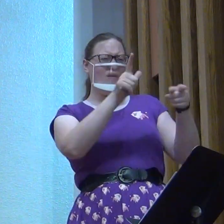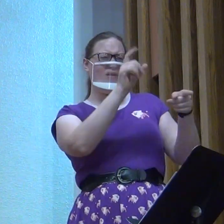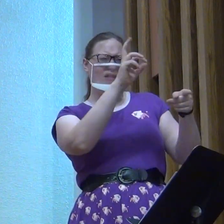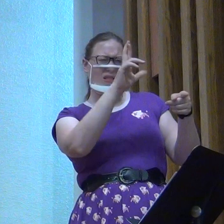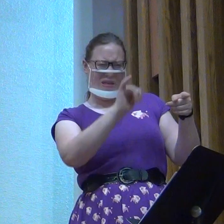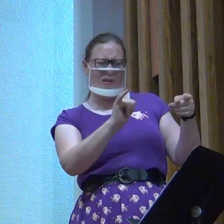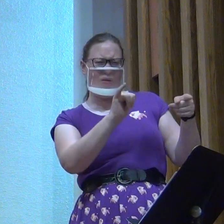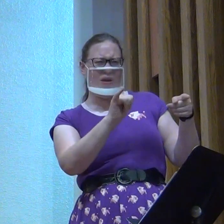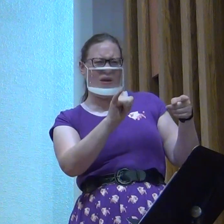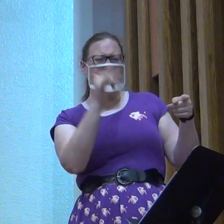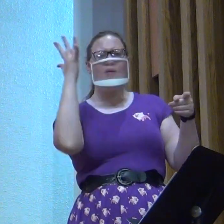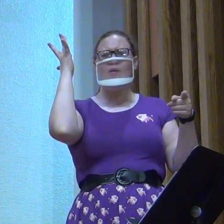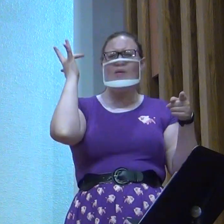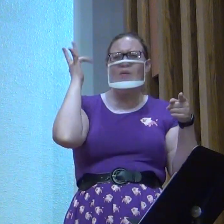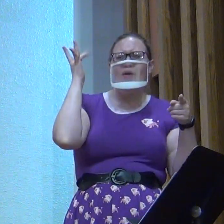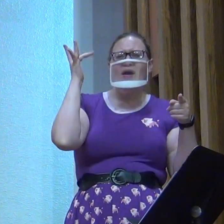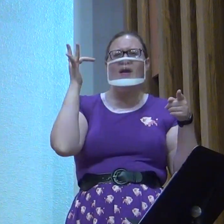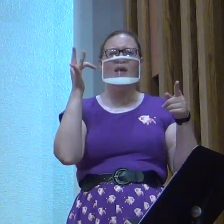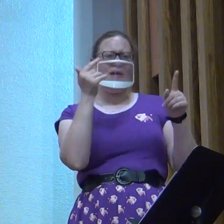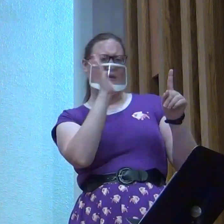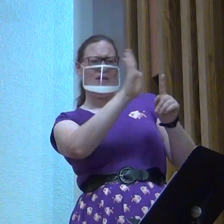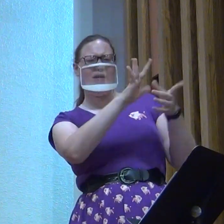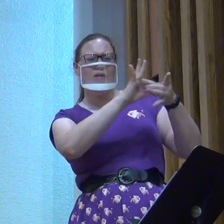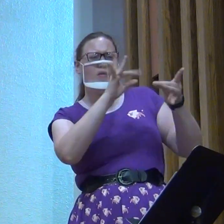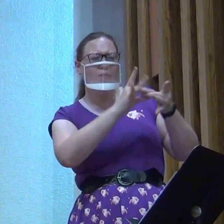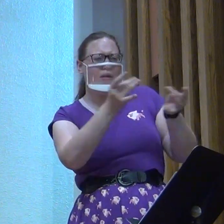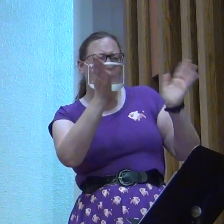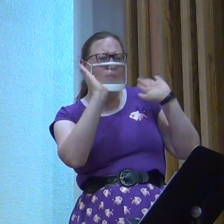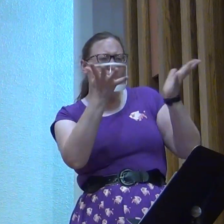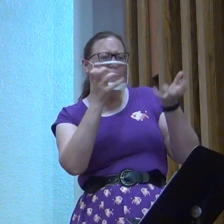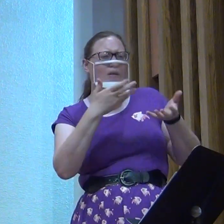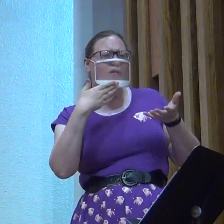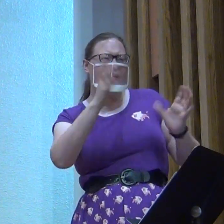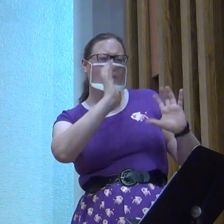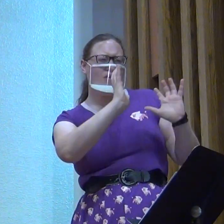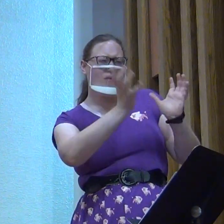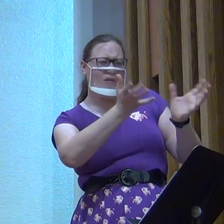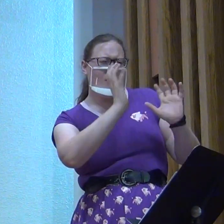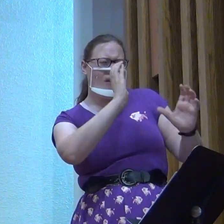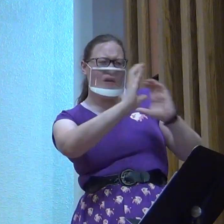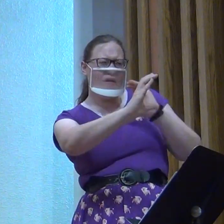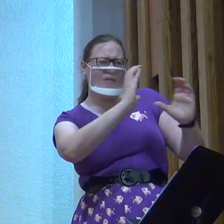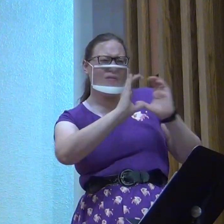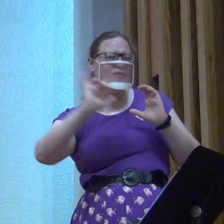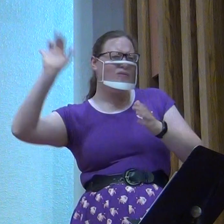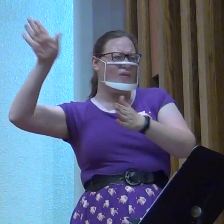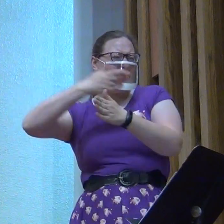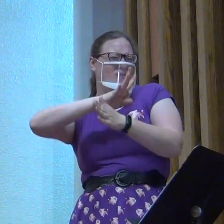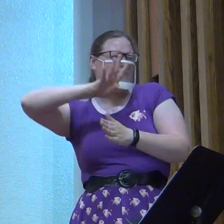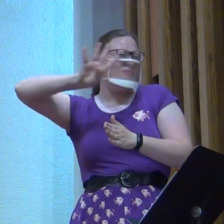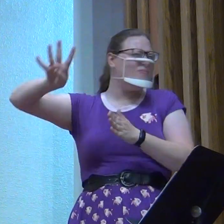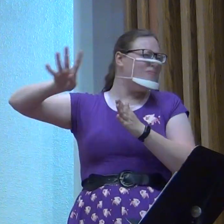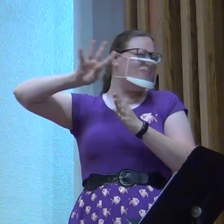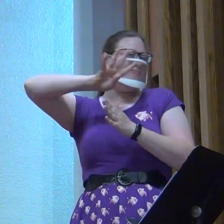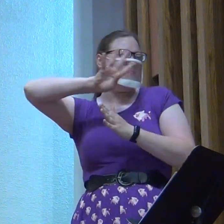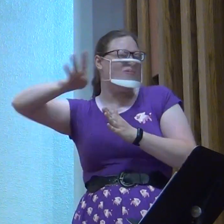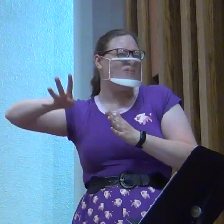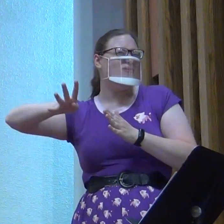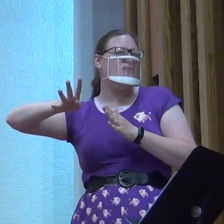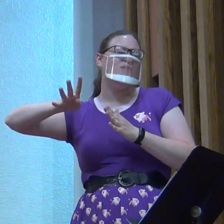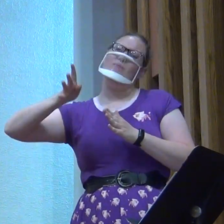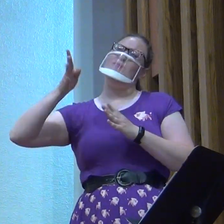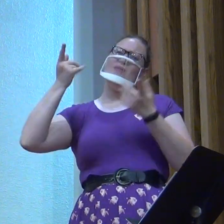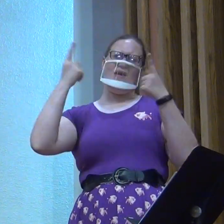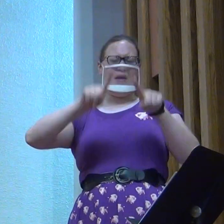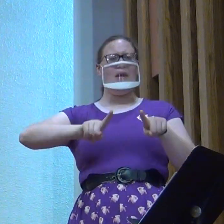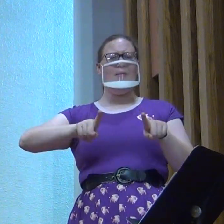because I wanted to hear him and have a good conversation. So I was trying to ignore the music. And I was surprised